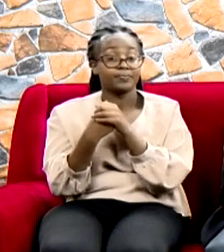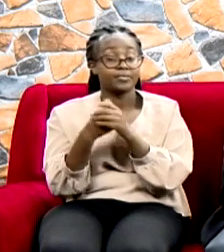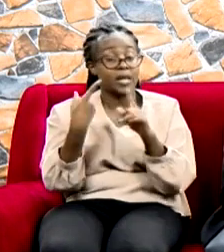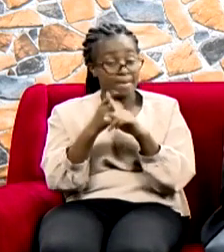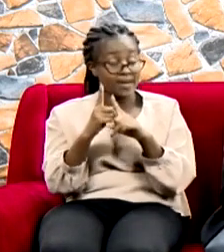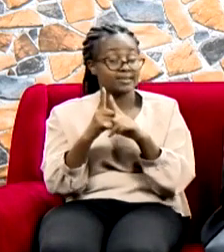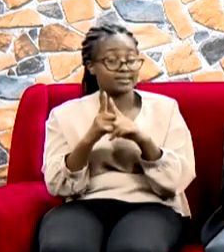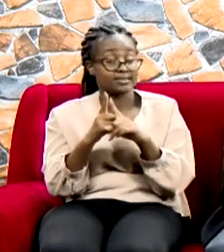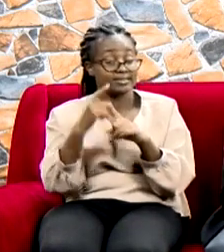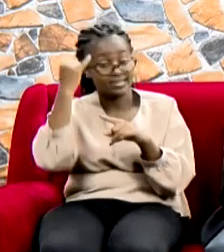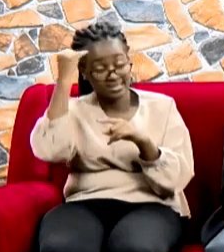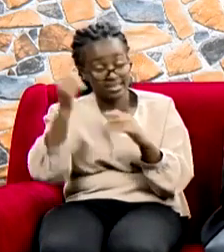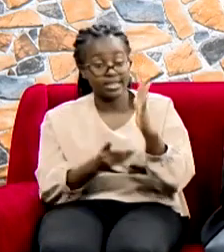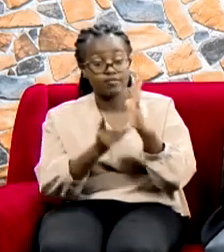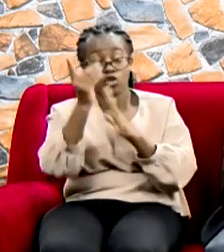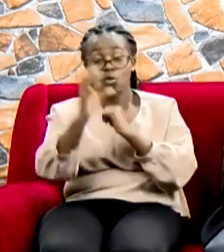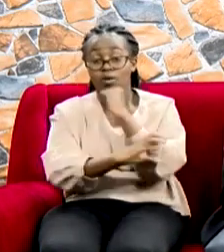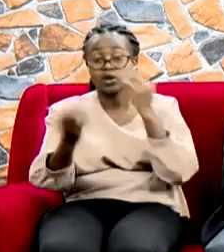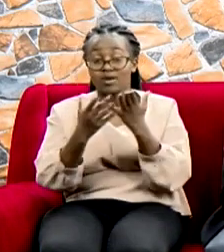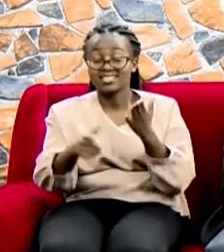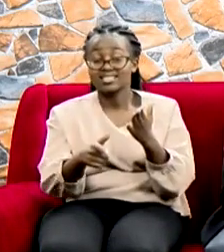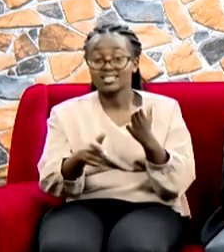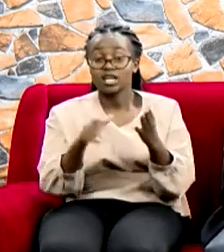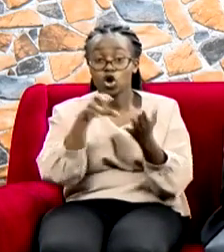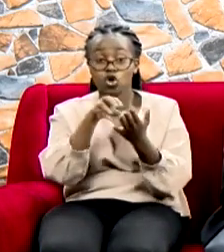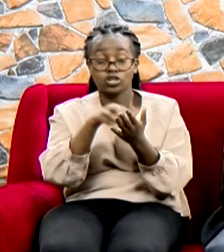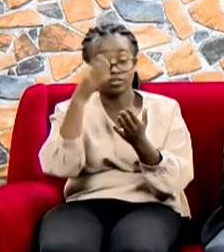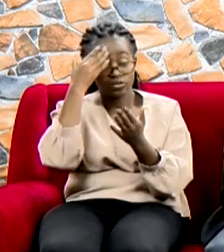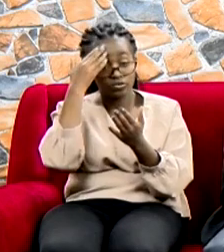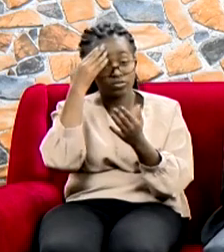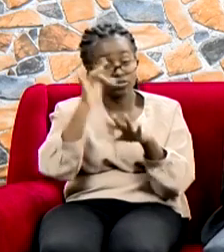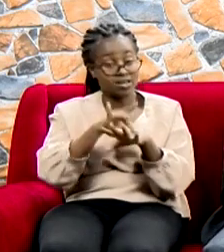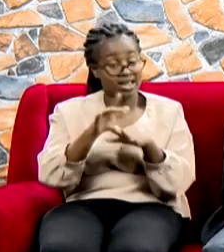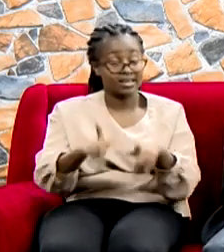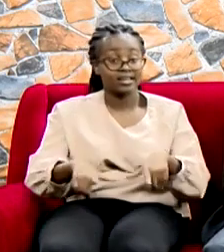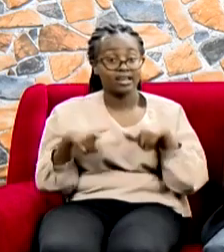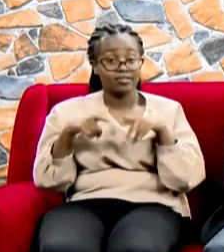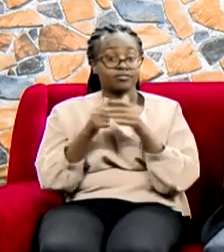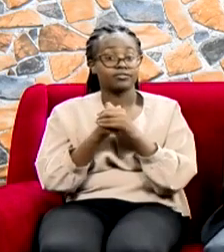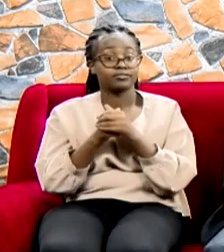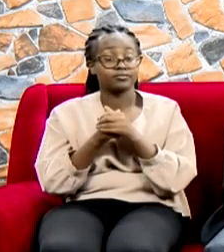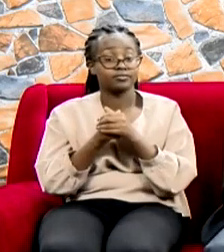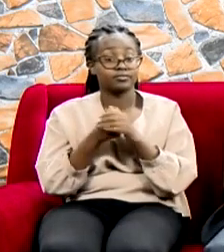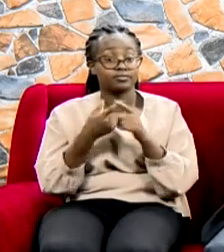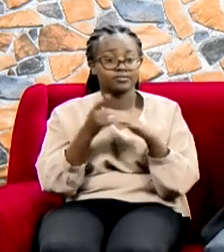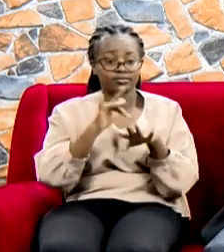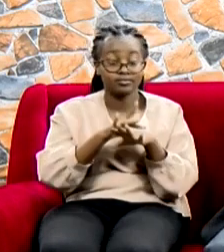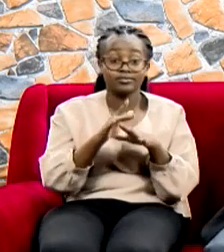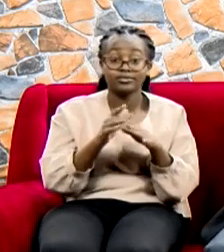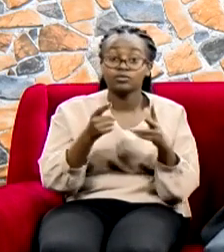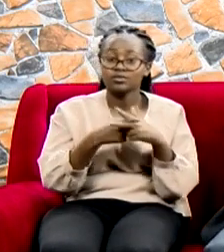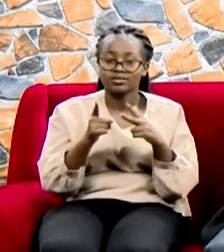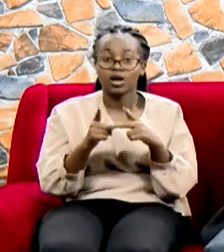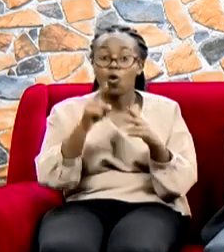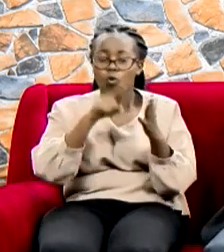But ideally, in developed countries where these conditions are identified quite early in life, then early intervention will start. So